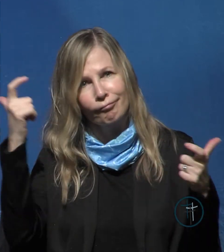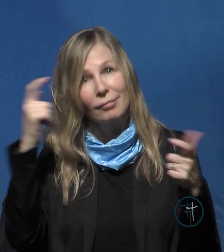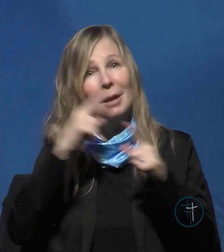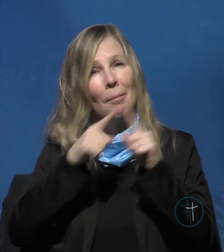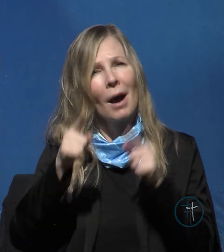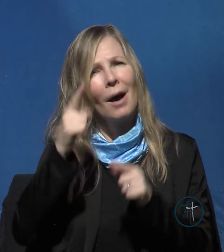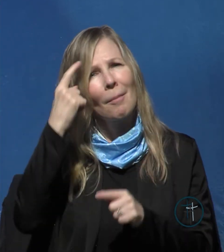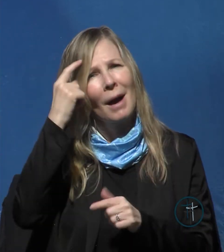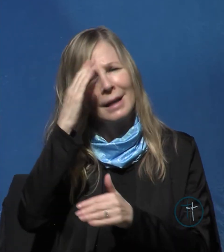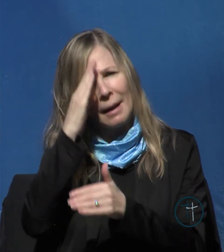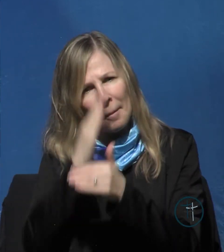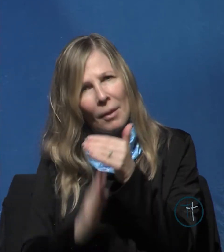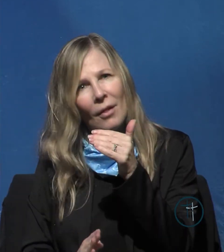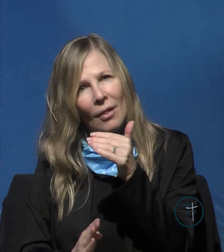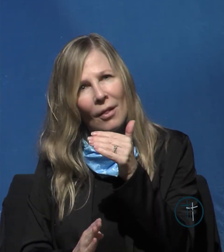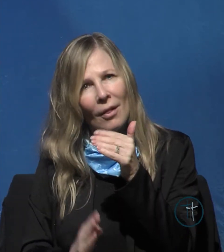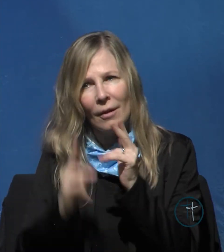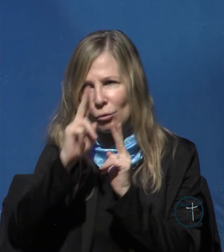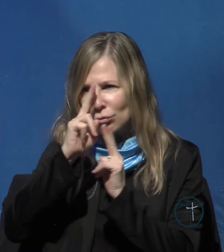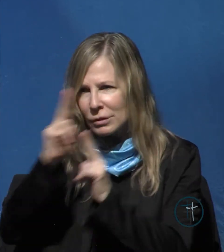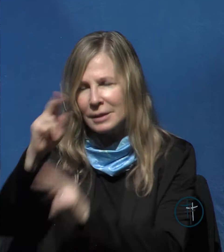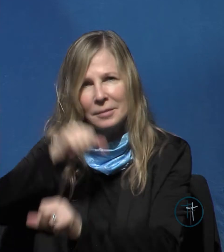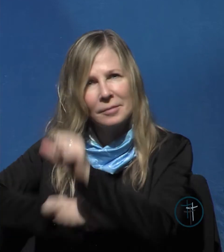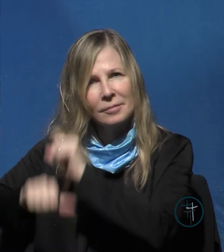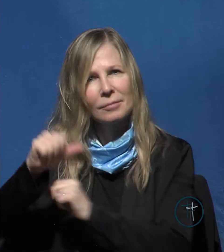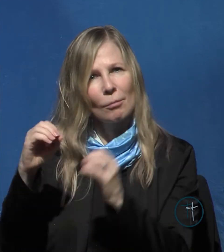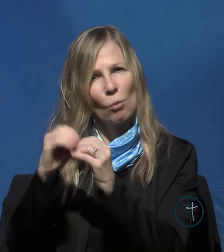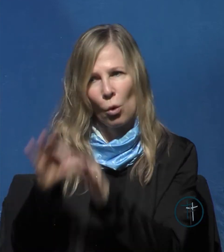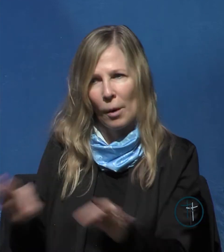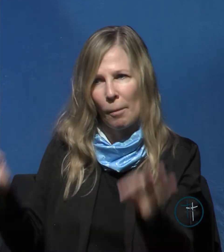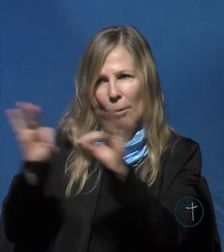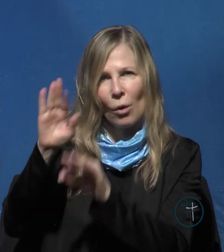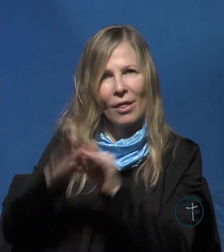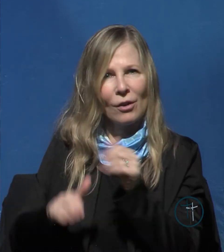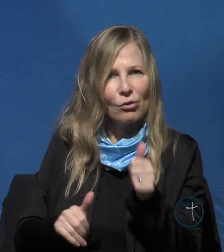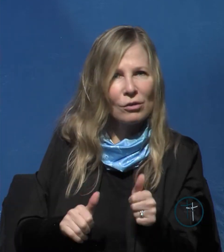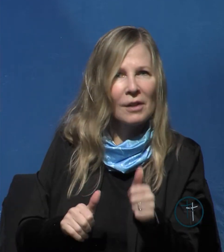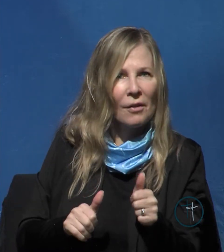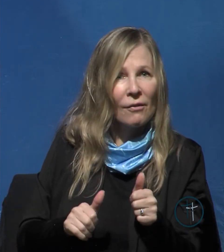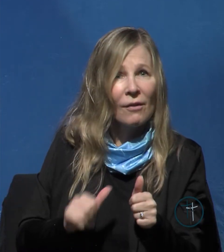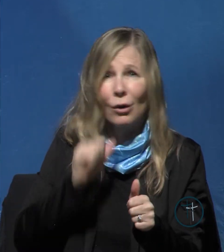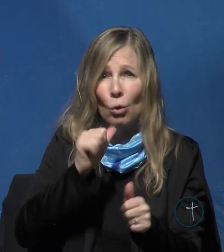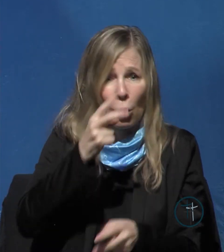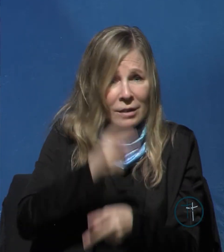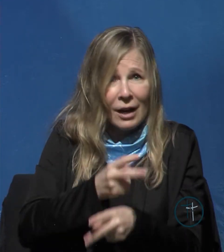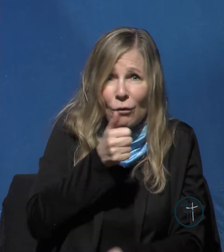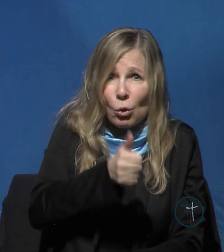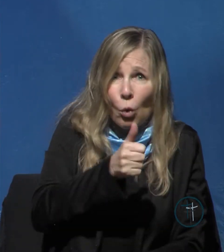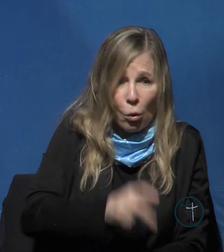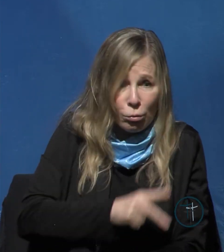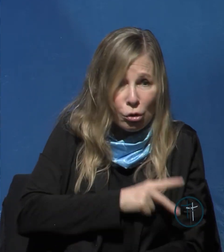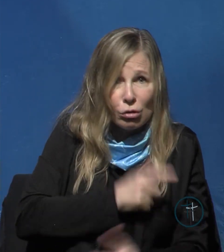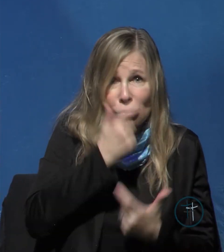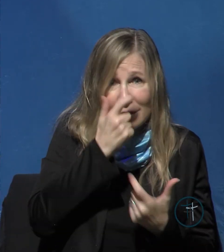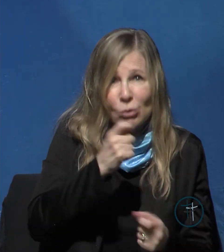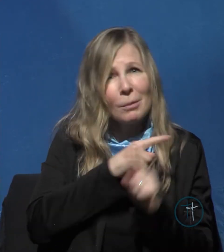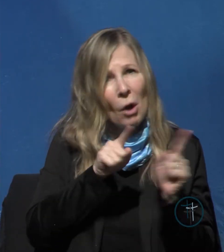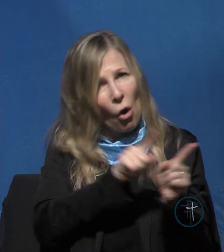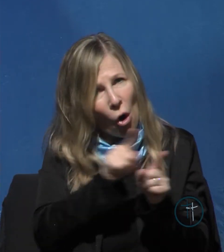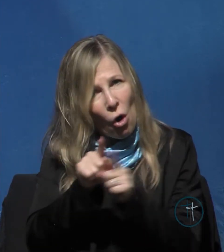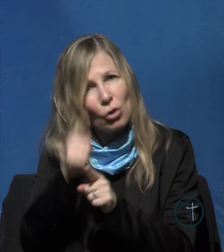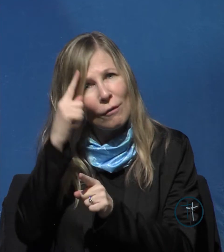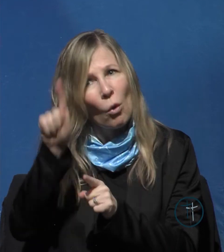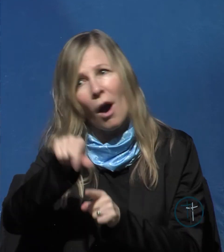humility of mind regard one another as more important than yourselves. Do not merely look out for your own personal interests, but also for the